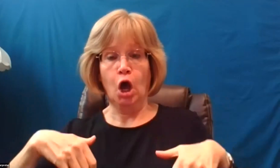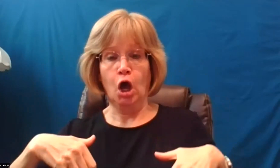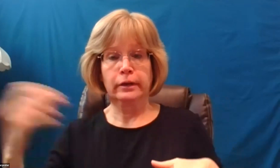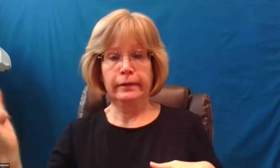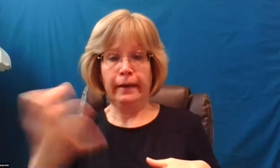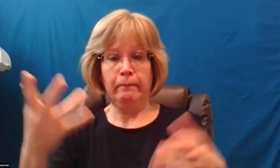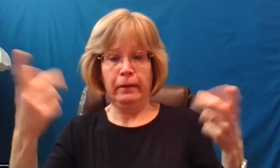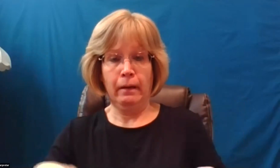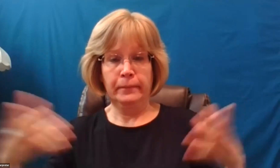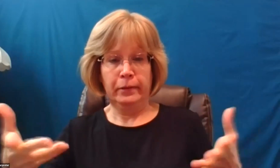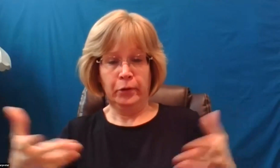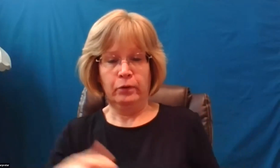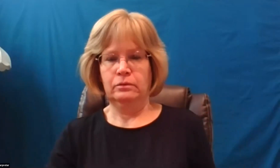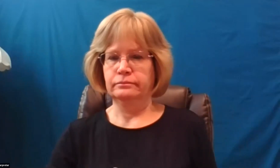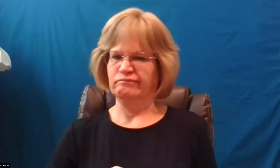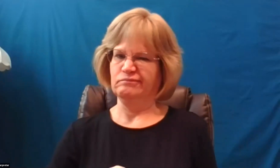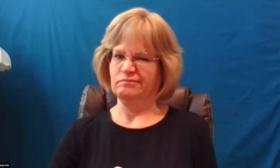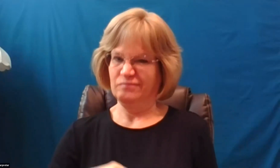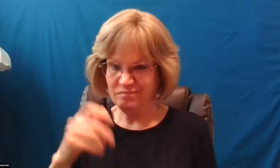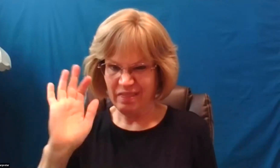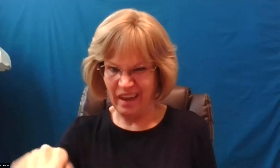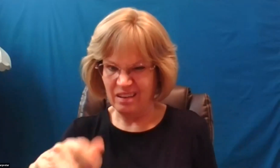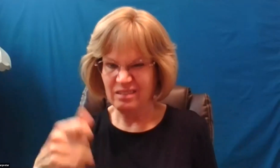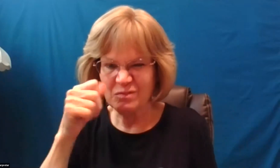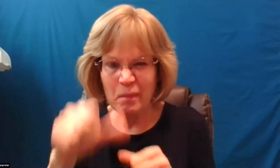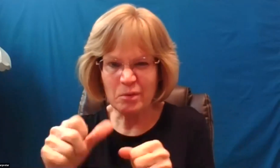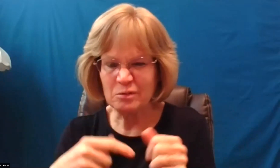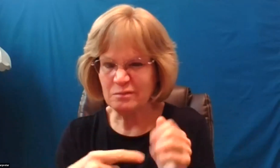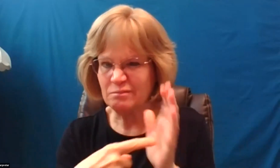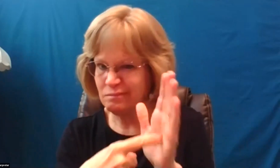that gambling is going on in here. Remember that line?